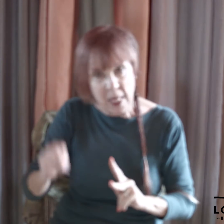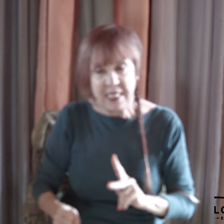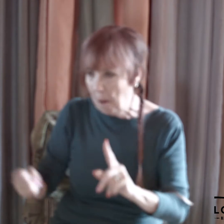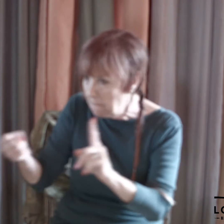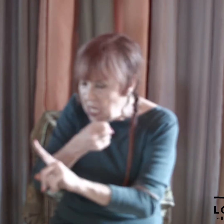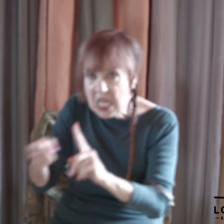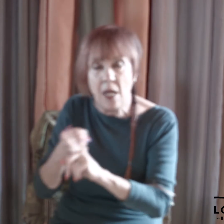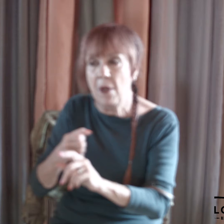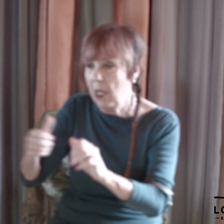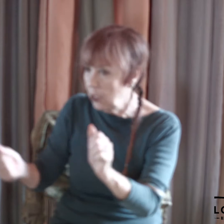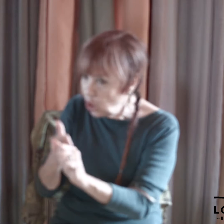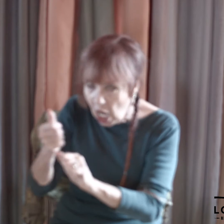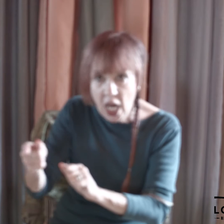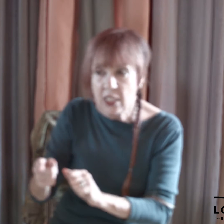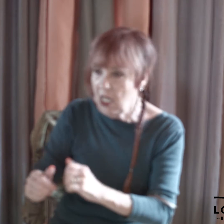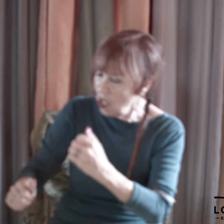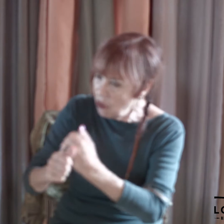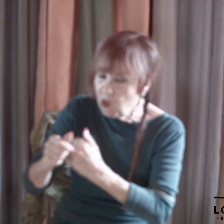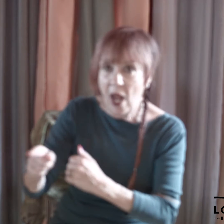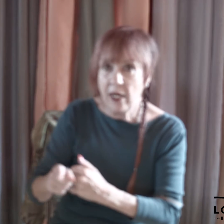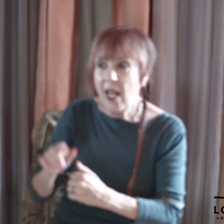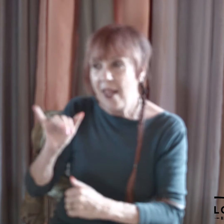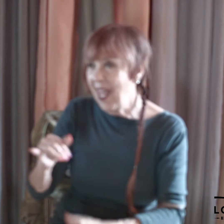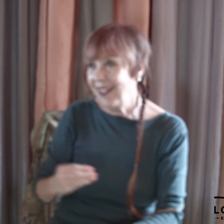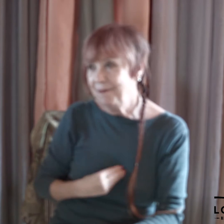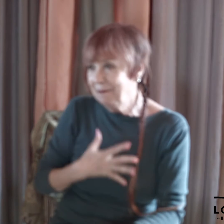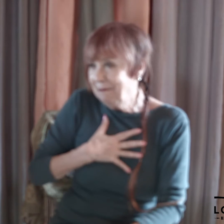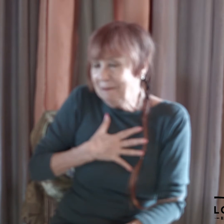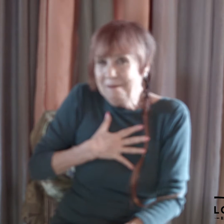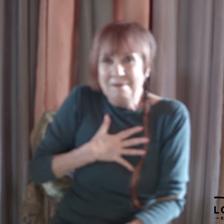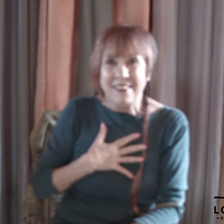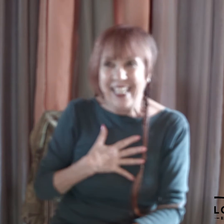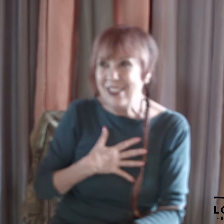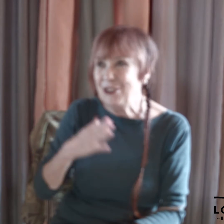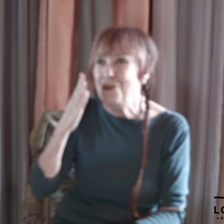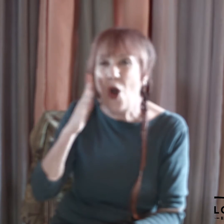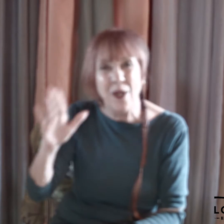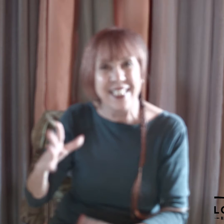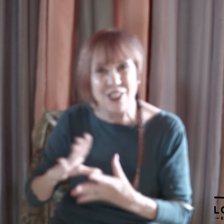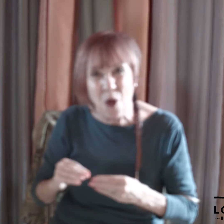and threatened. It was inspirational just to know his story and to meet